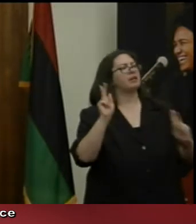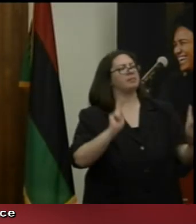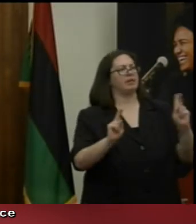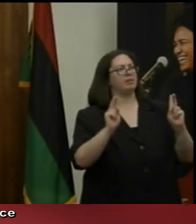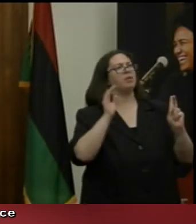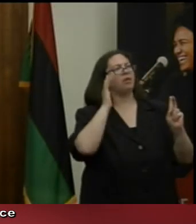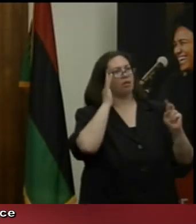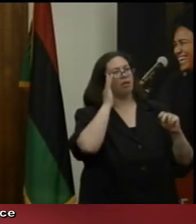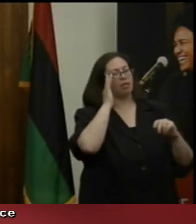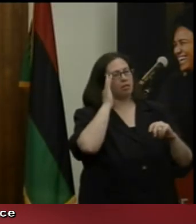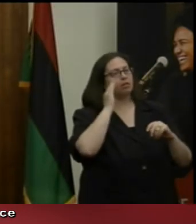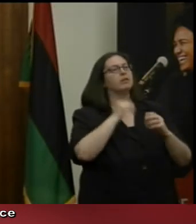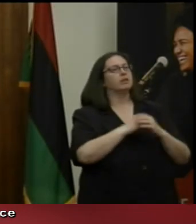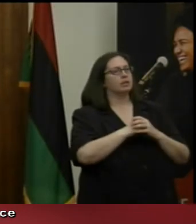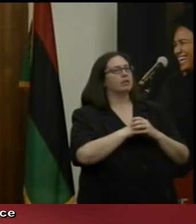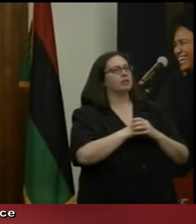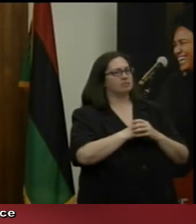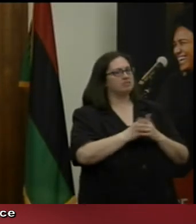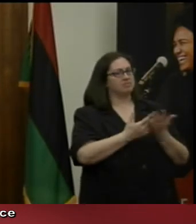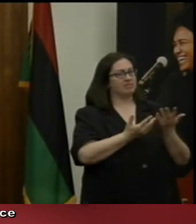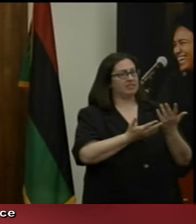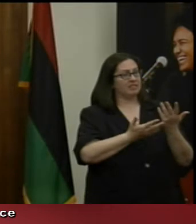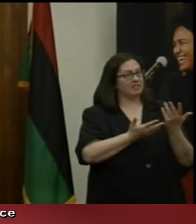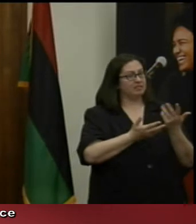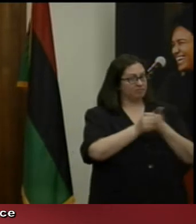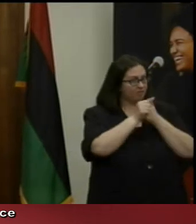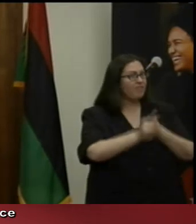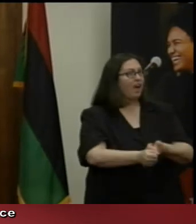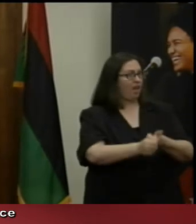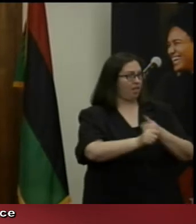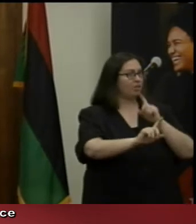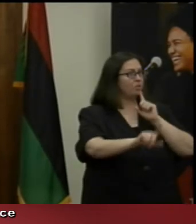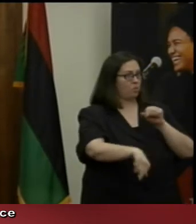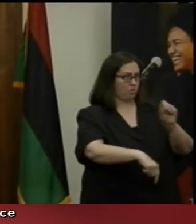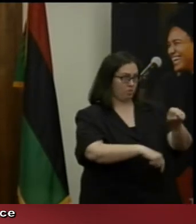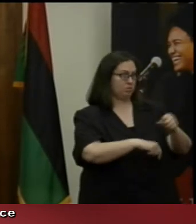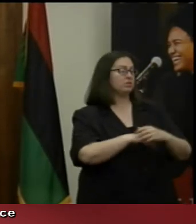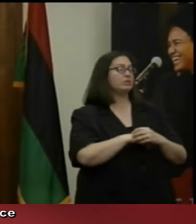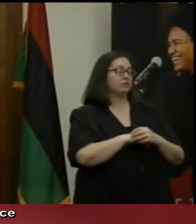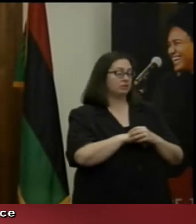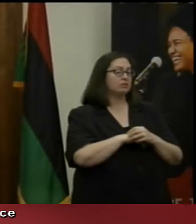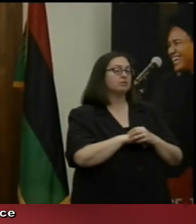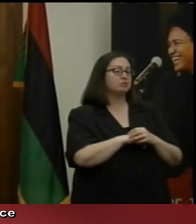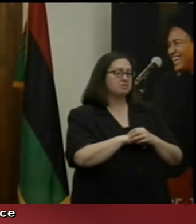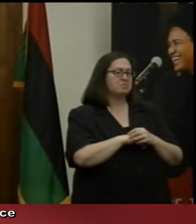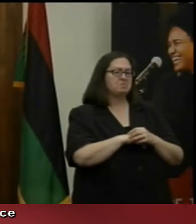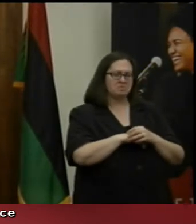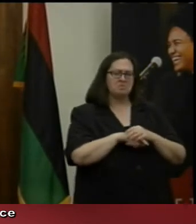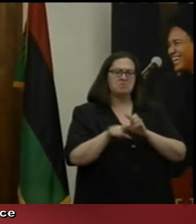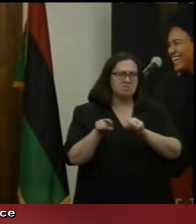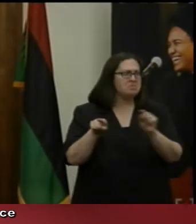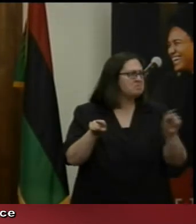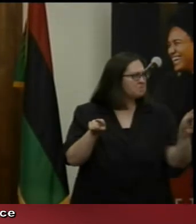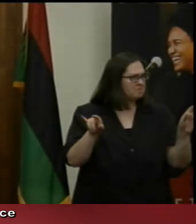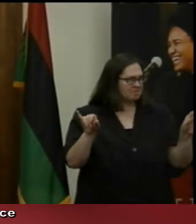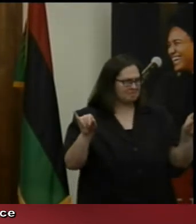aided by these orders, have abided by these orders, doing their part to slow the spread.